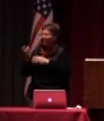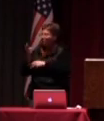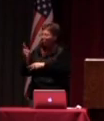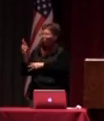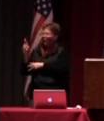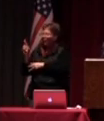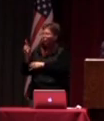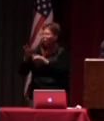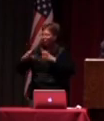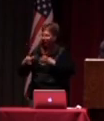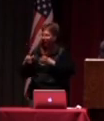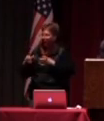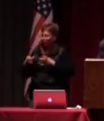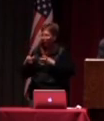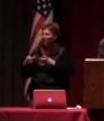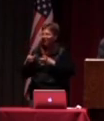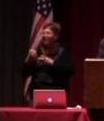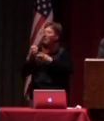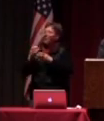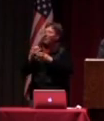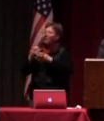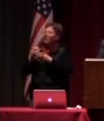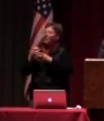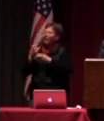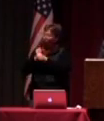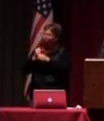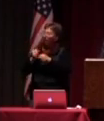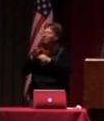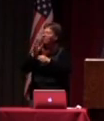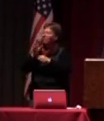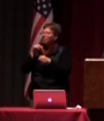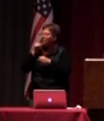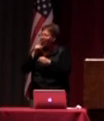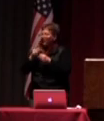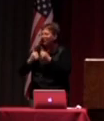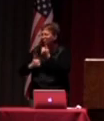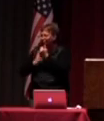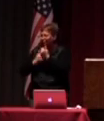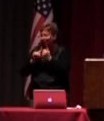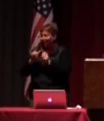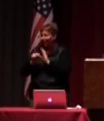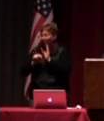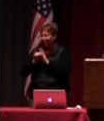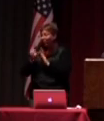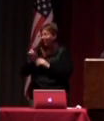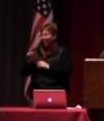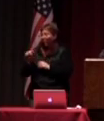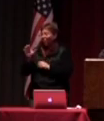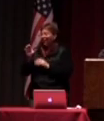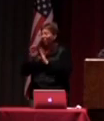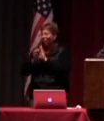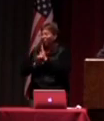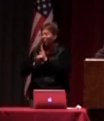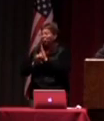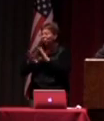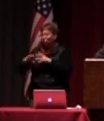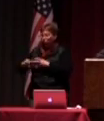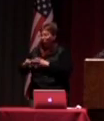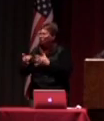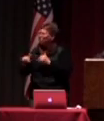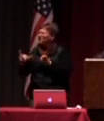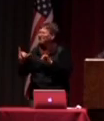revolutionary regimes at this point got public legitimation. This is a period when democratic constitutional regimes were still very